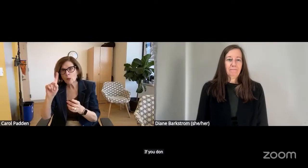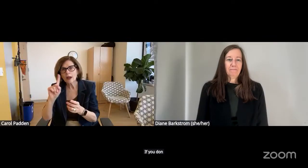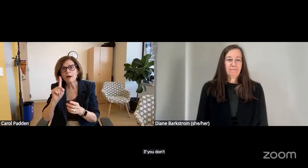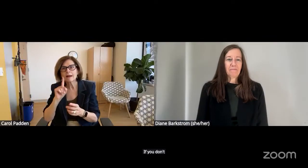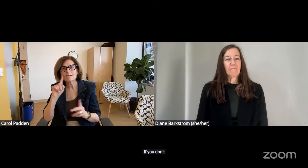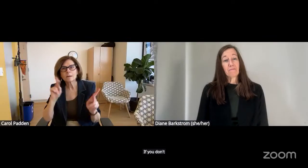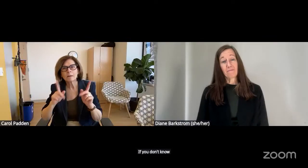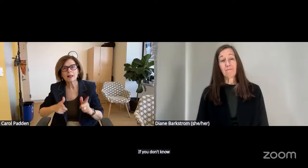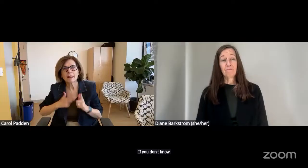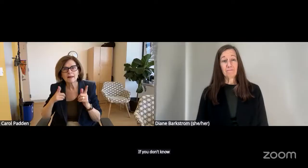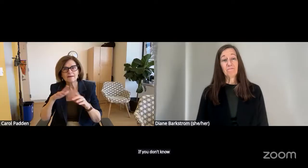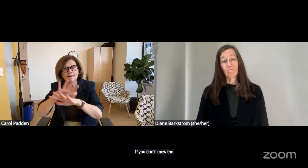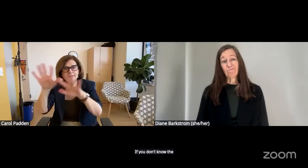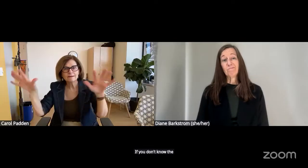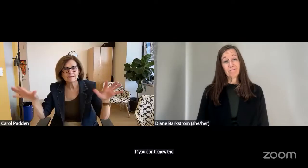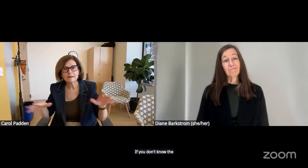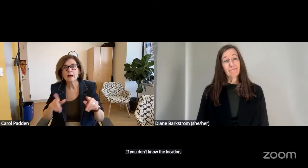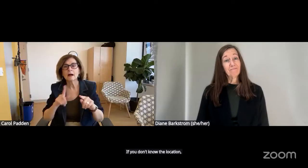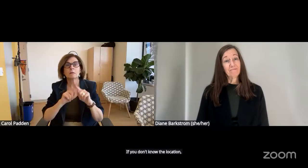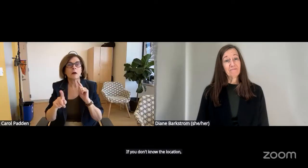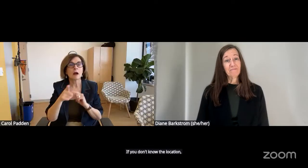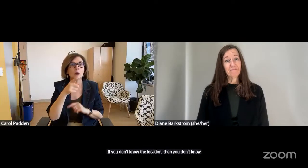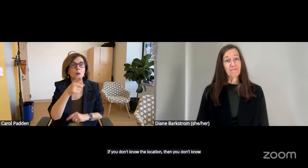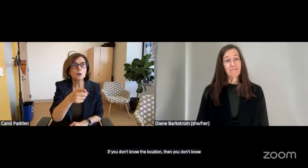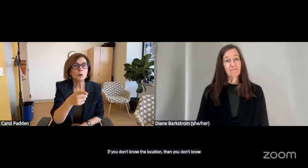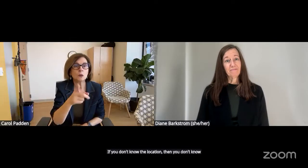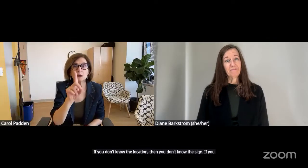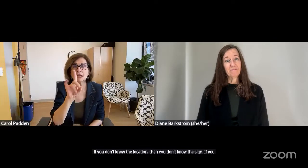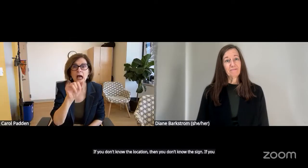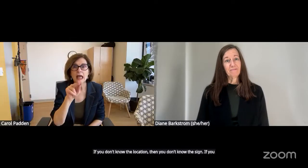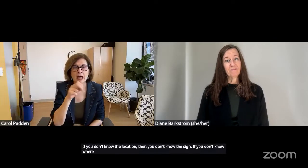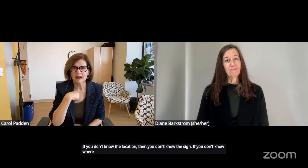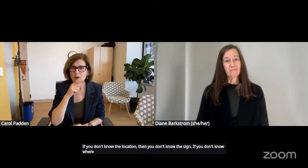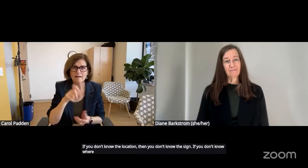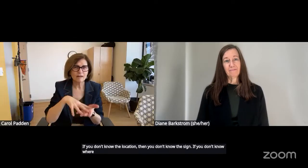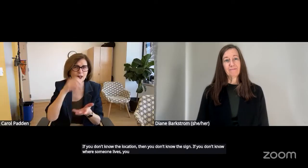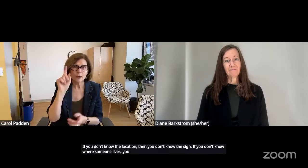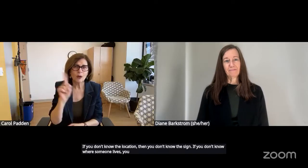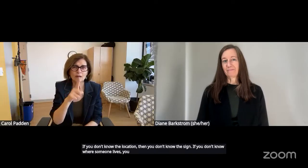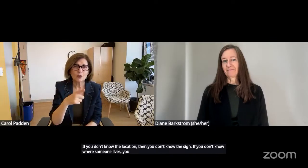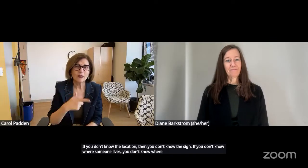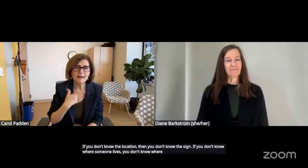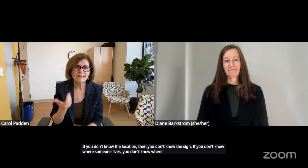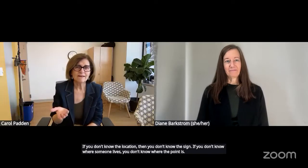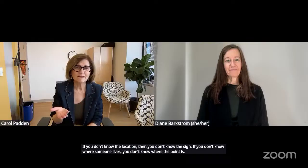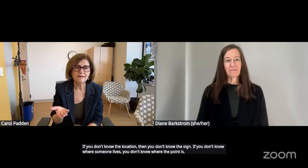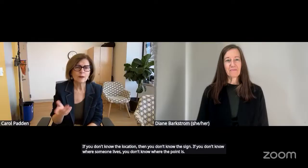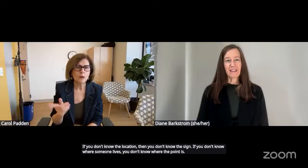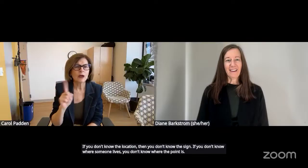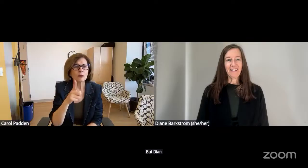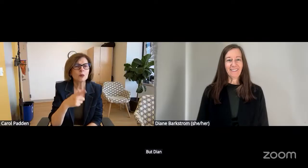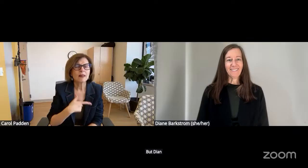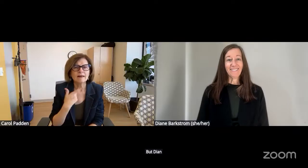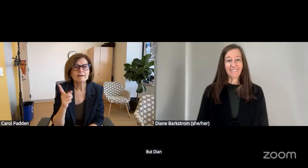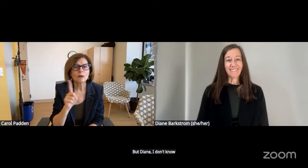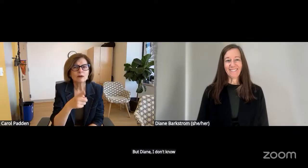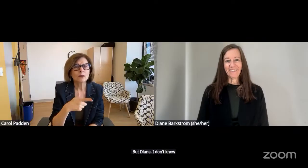know the location, then you don't know the sign. If you don't know where someone lives, you don't know where the point is. But Diane, I don't know where you live. Where do you